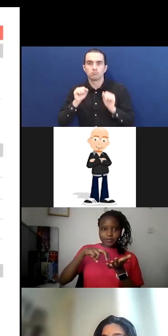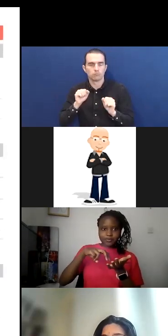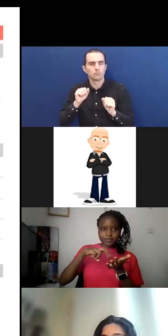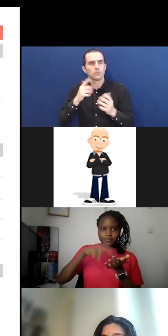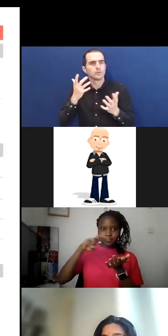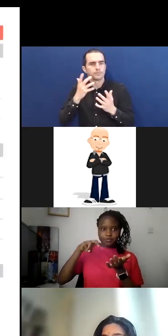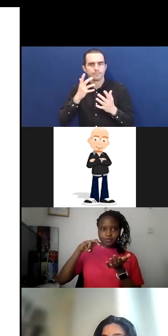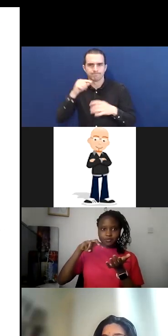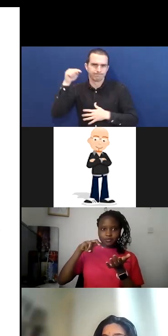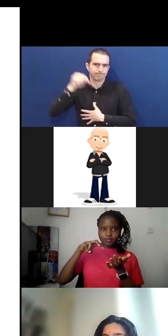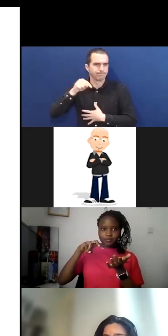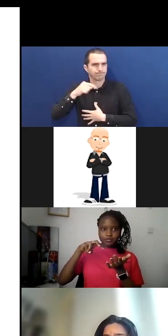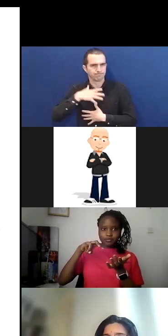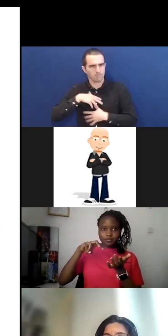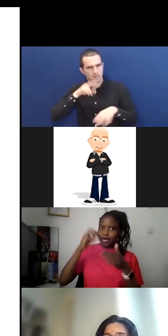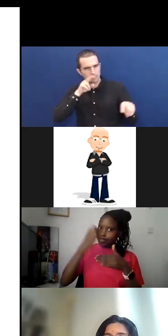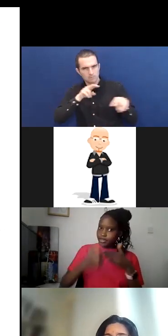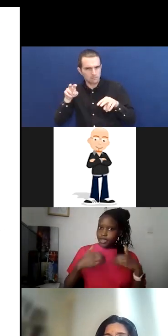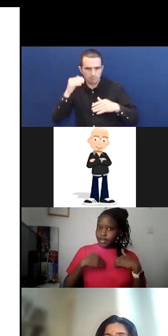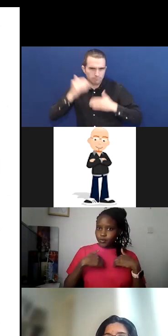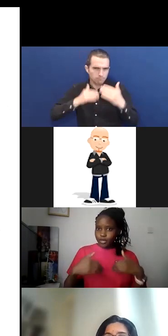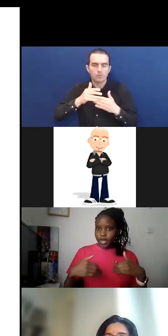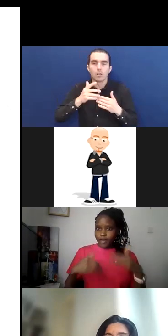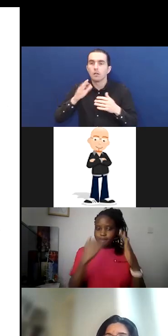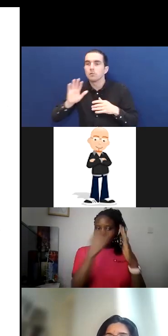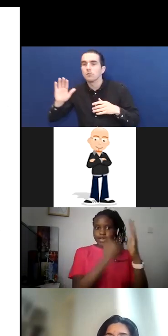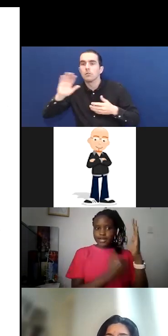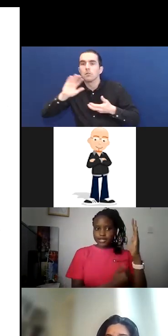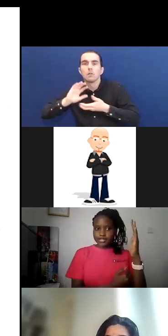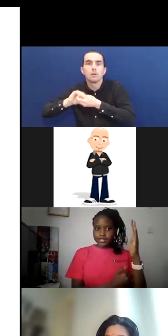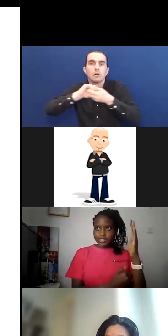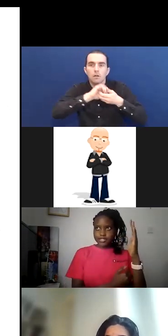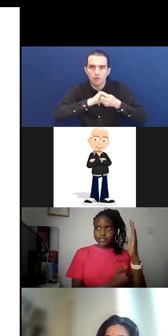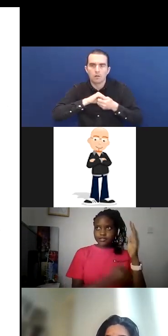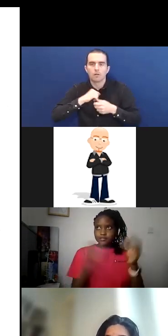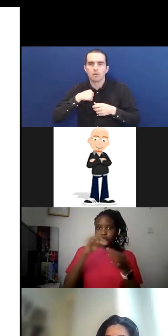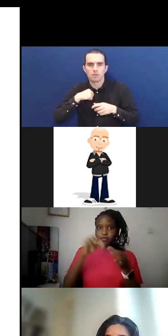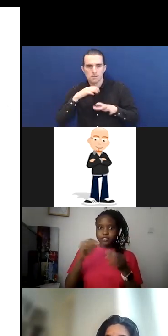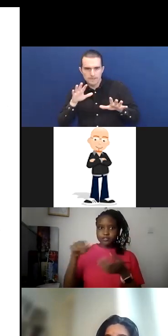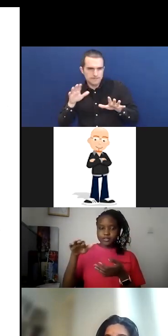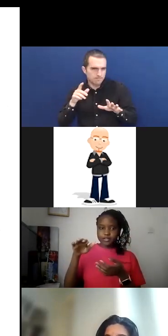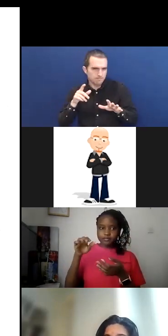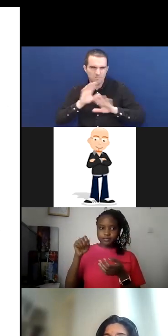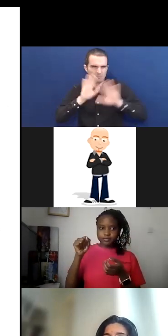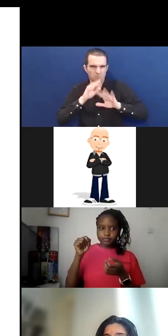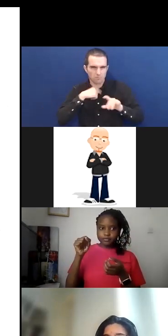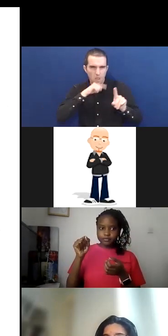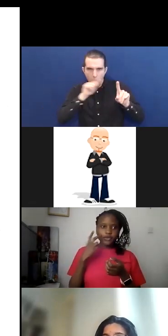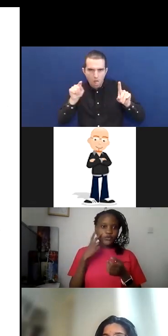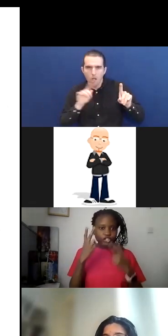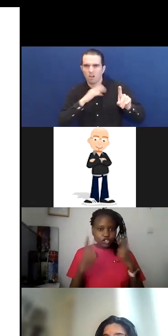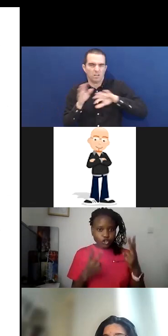all this. And then at the end, we have a list of accommodations for specific functional areas in terms of vision,